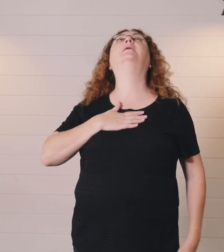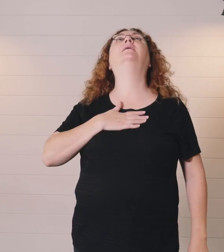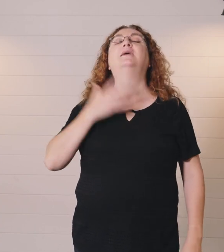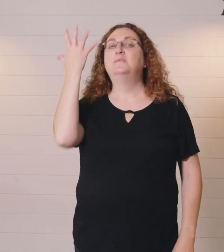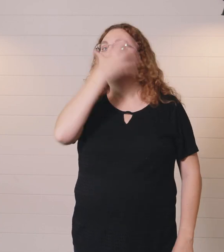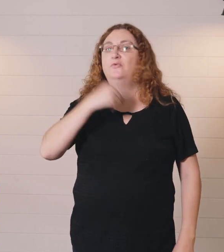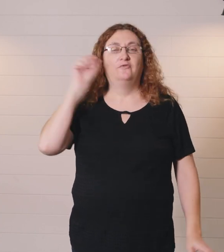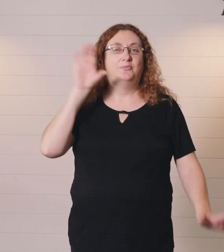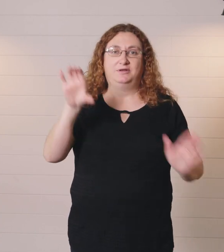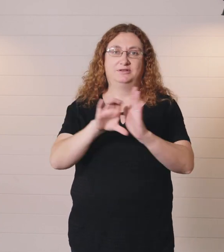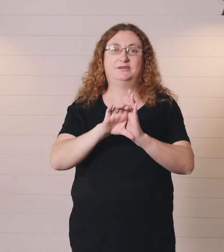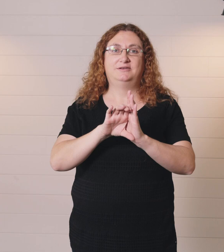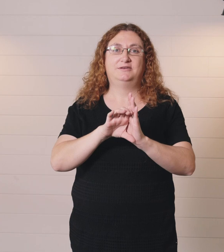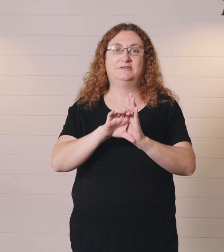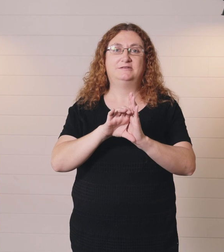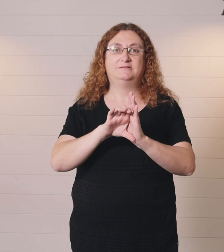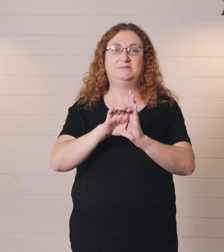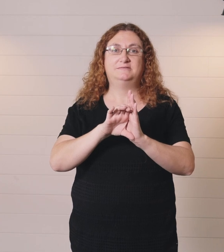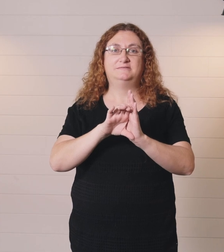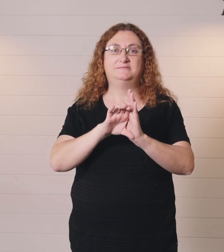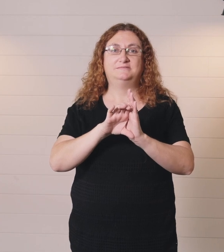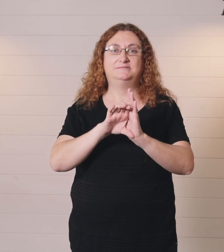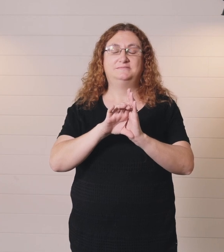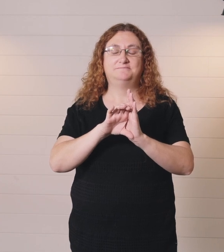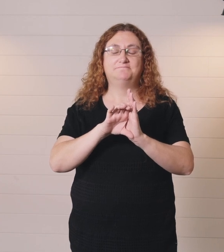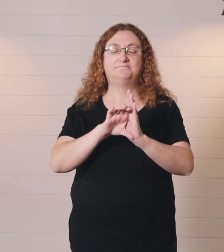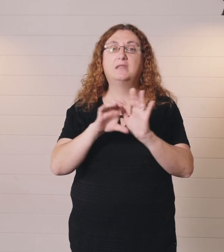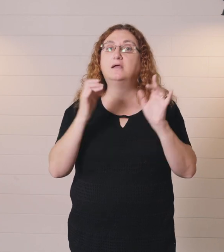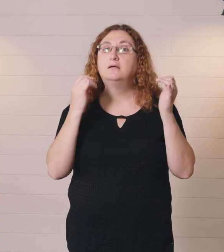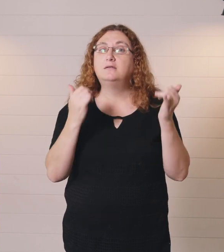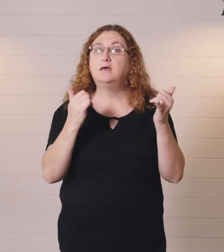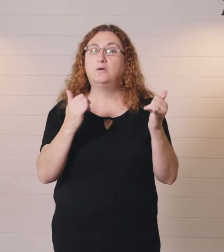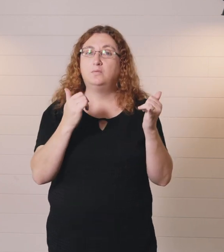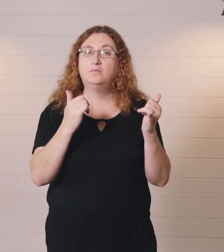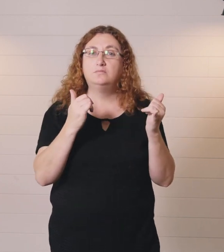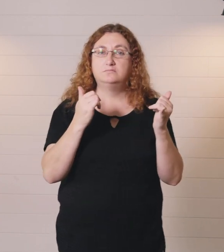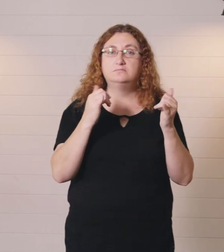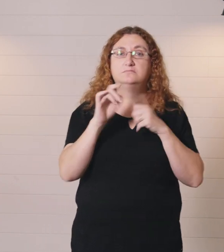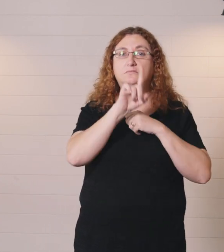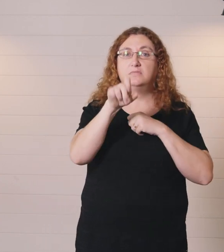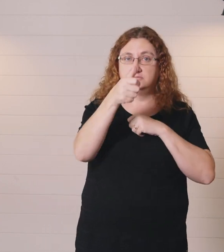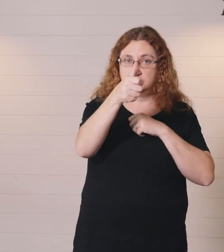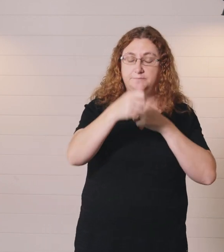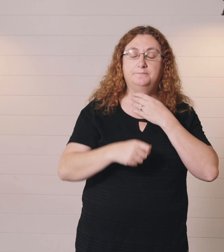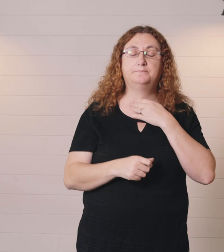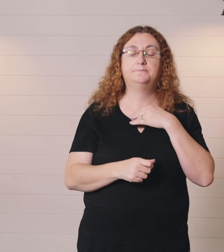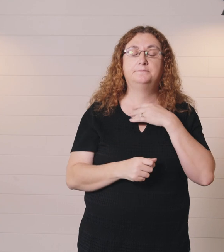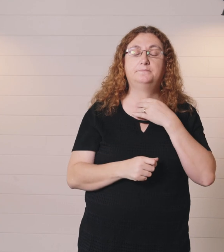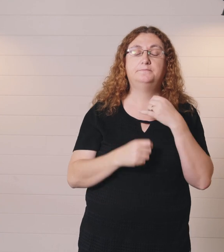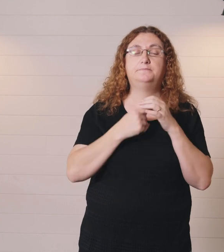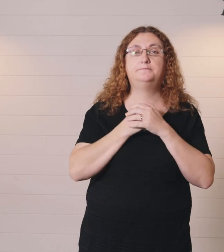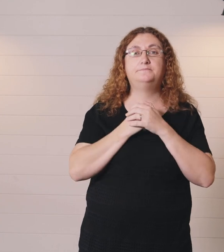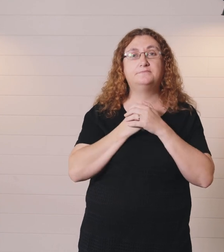Oh my goodness, what a beautiful picture. And the question actually that each one of us has to come face to face with is simply this